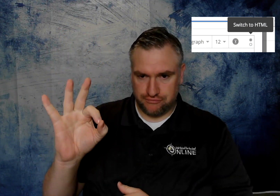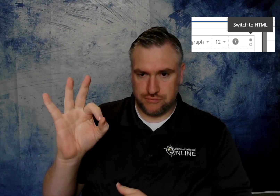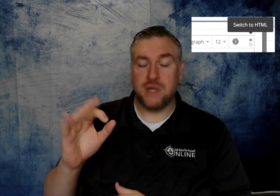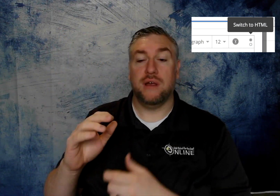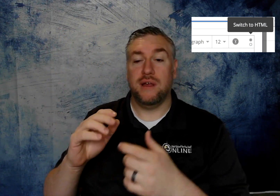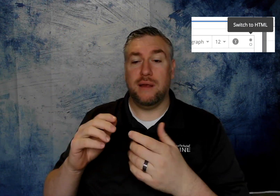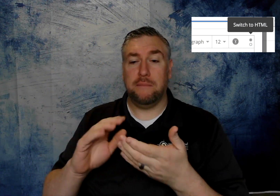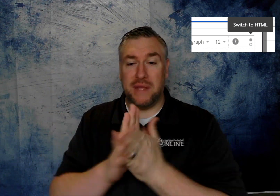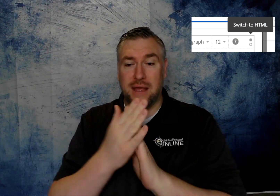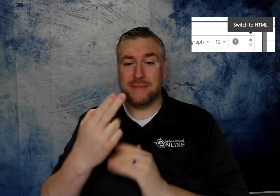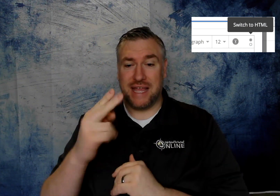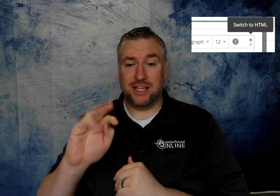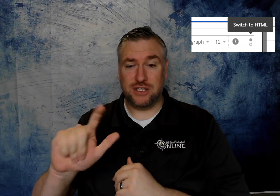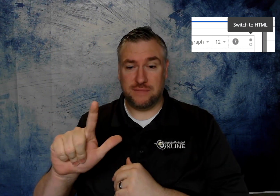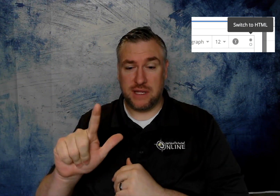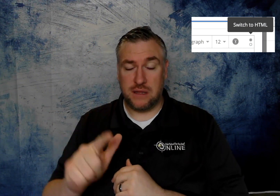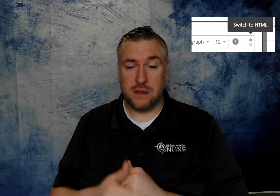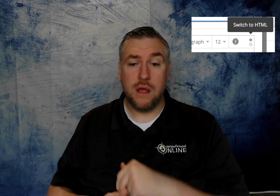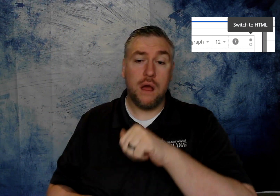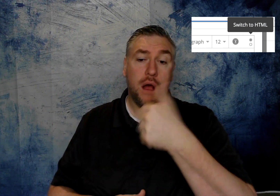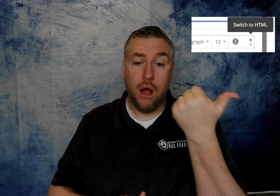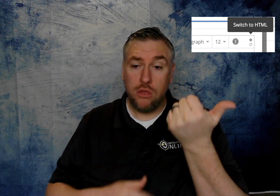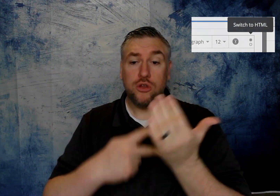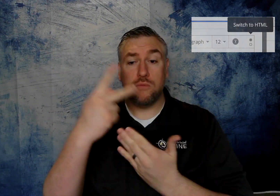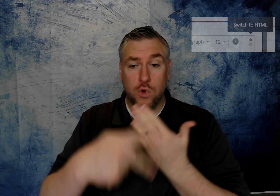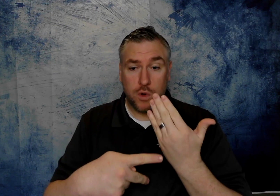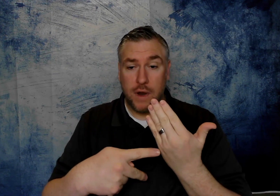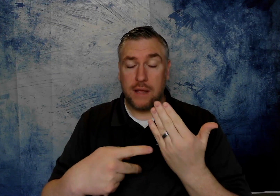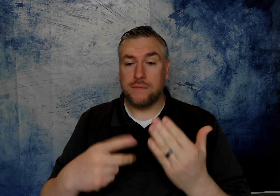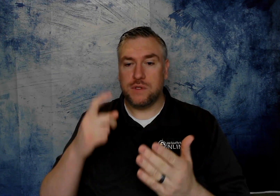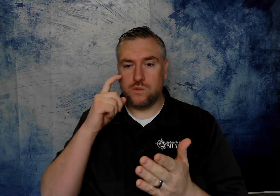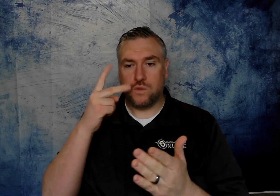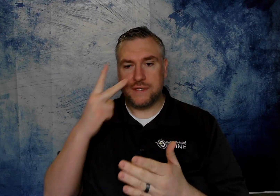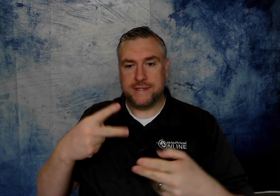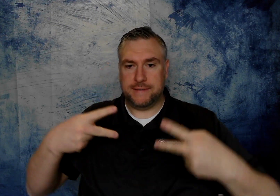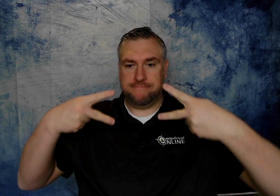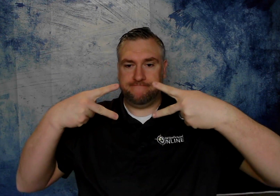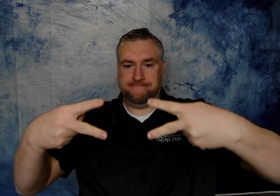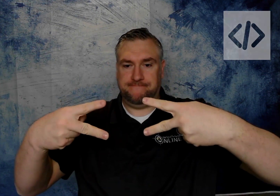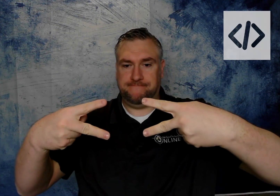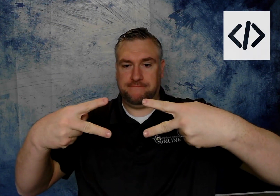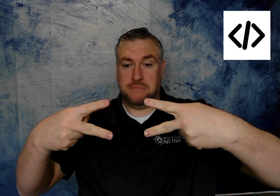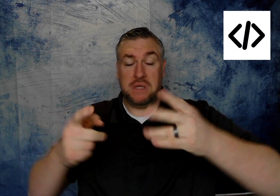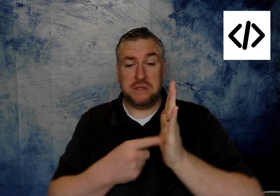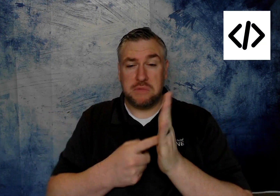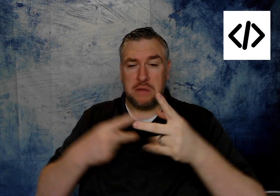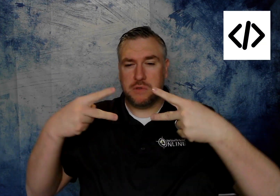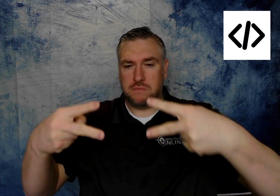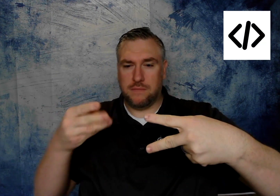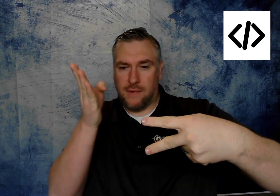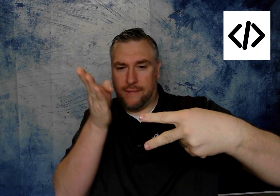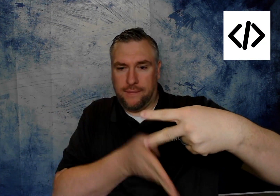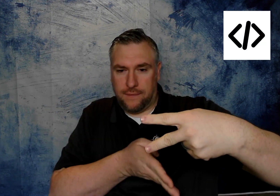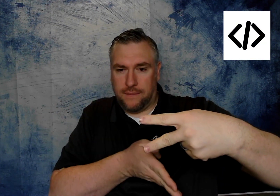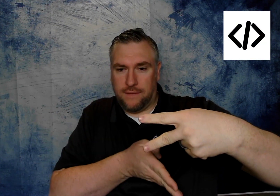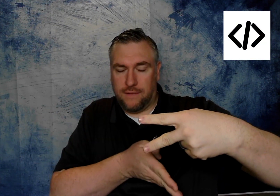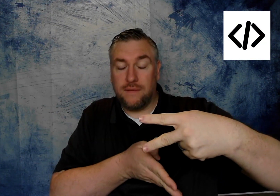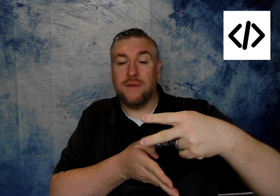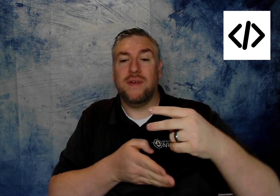on the dots, it switches and becomes the HTML code. Other programs, you'll probably see those 2 arrow brackets, sometimes with a slash